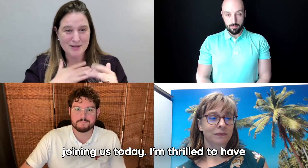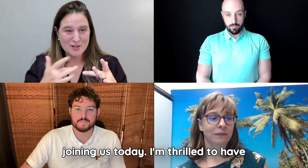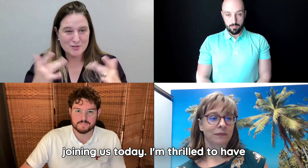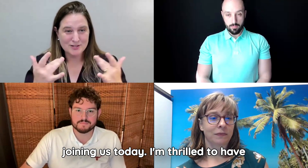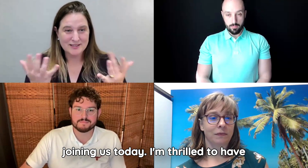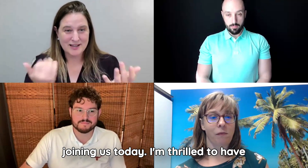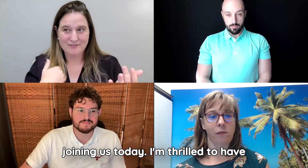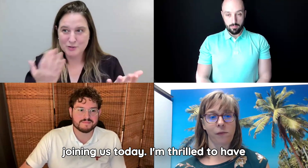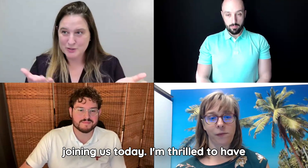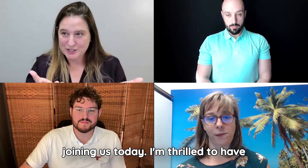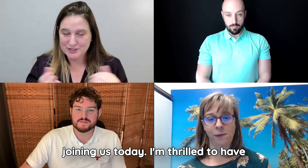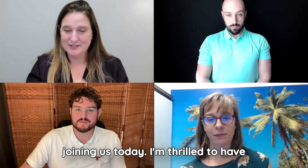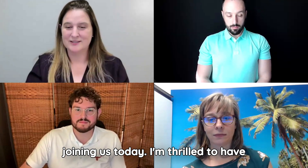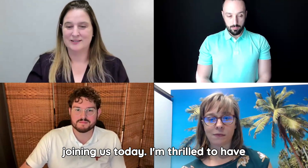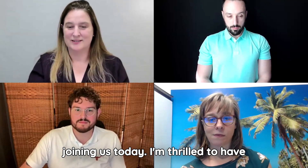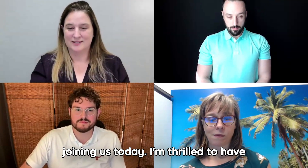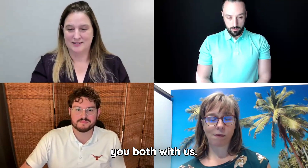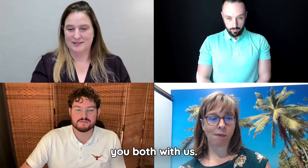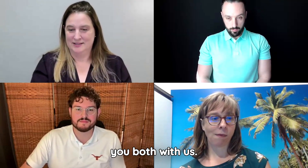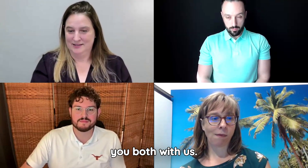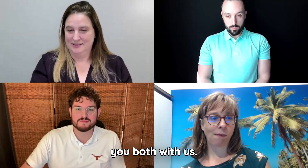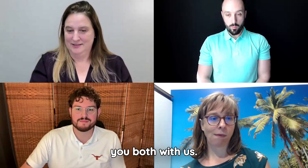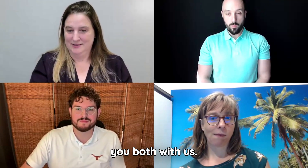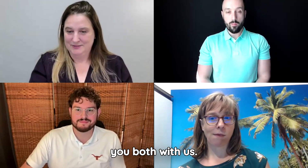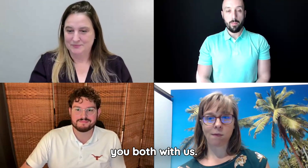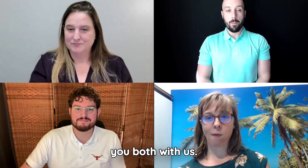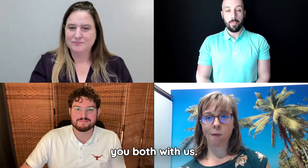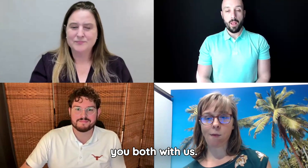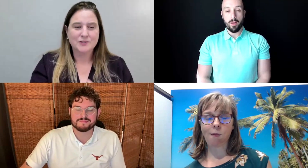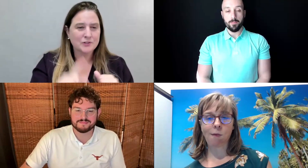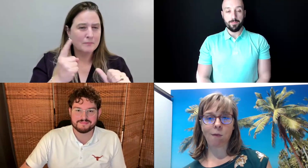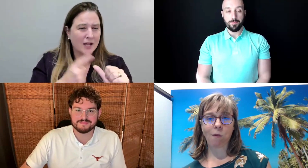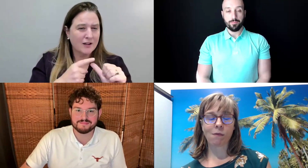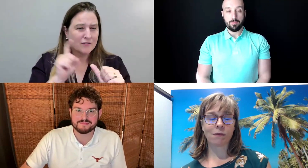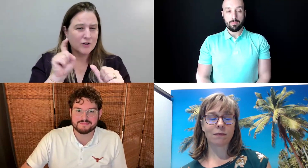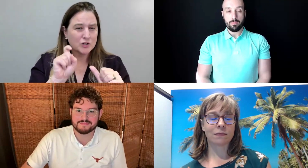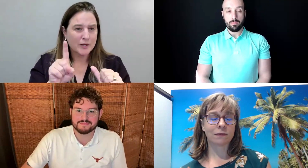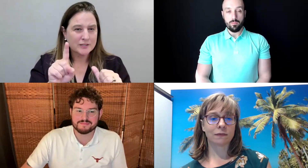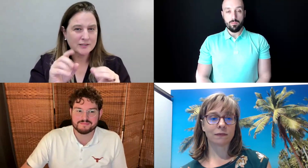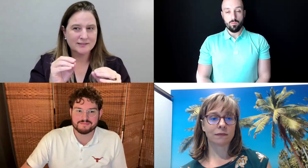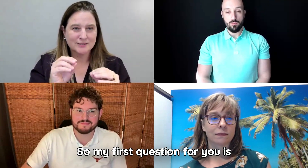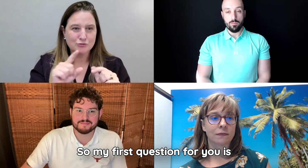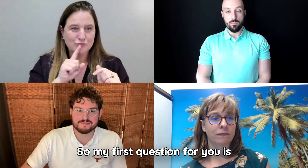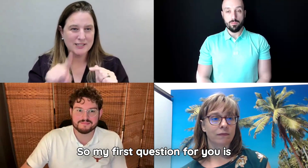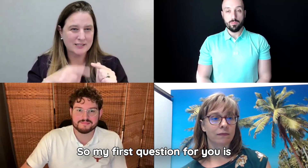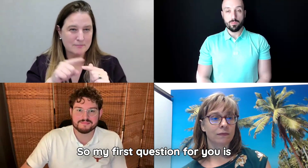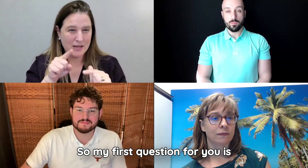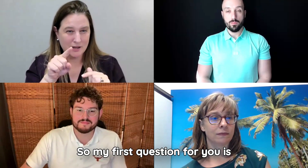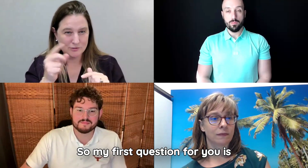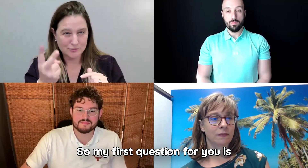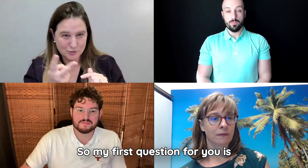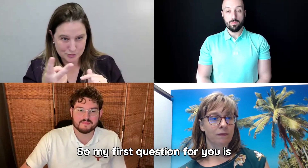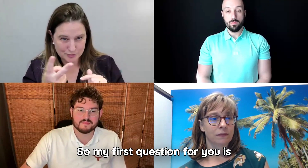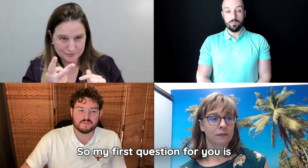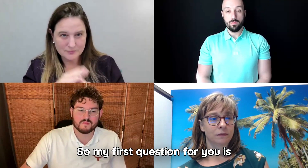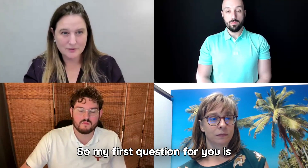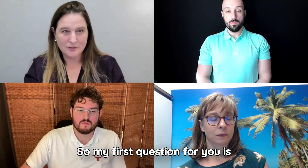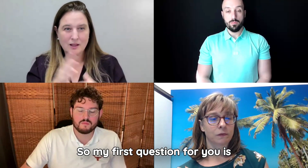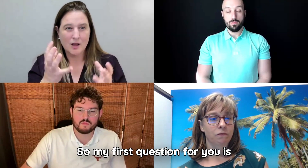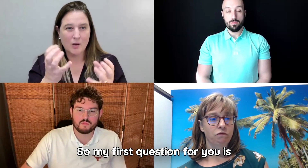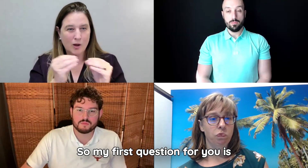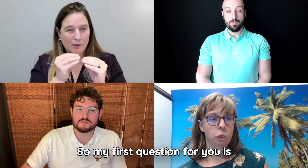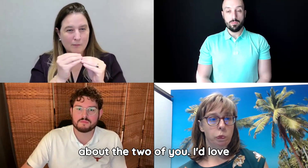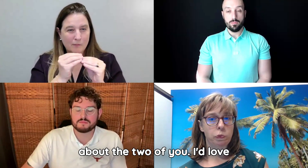joining us today. I'm thrilled to have you both with us. So my first question for